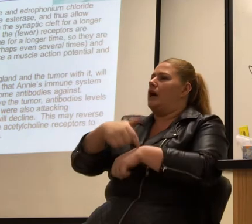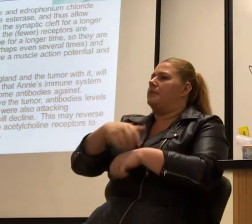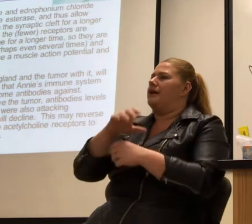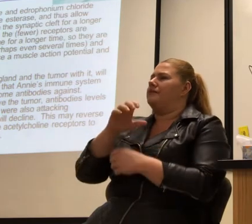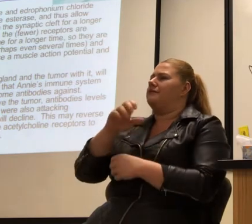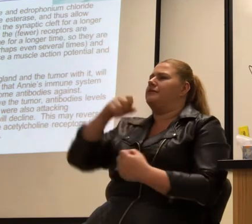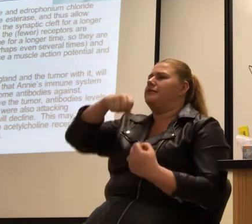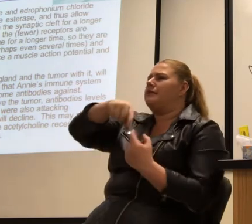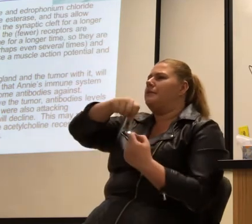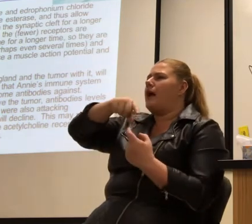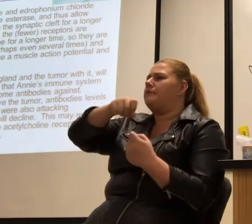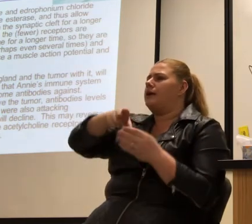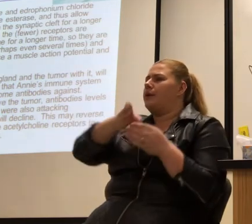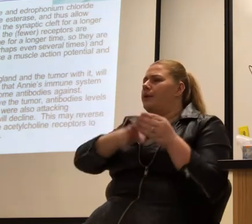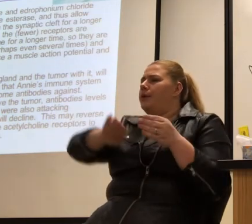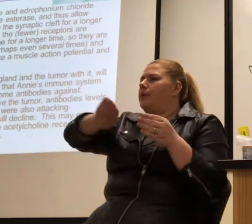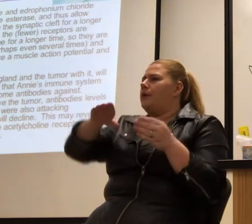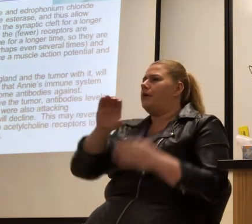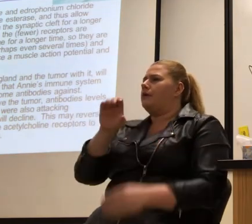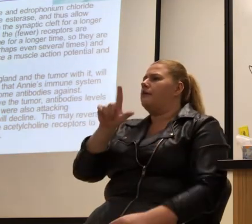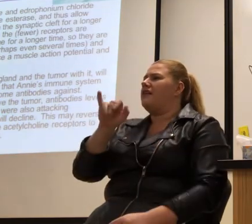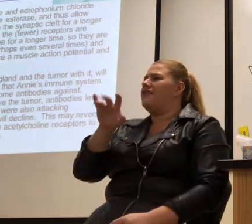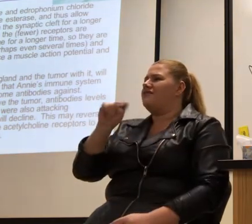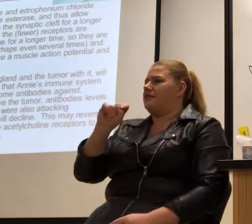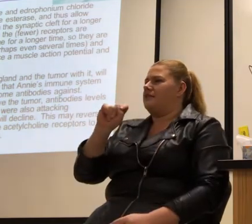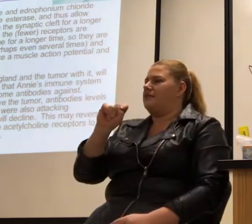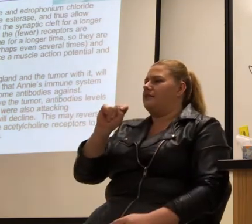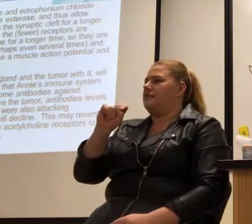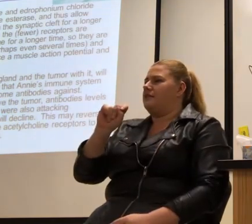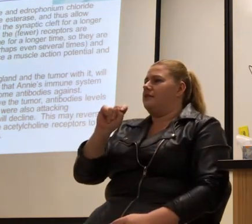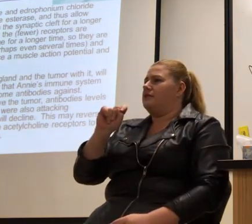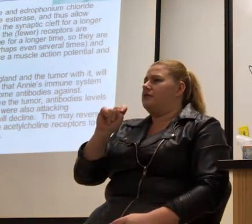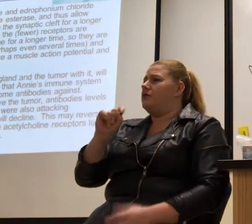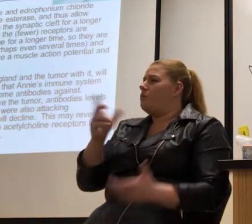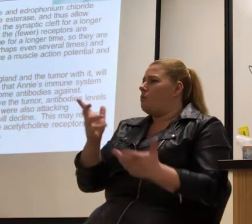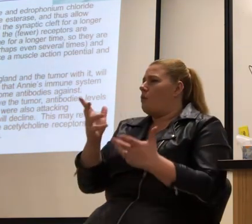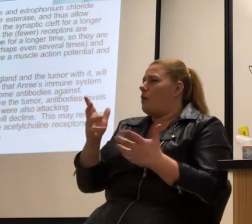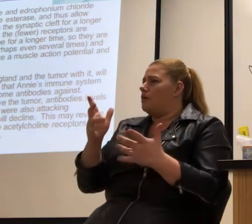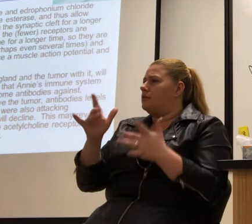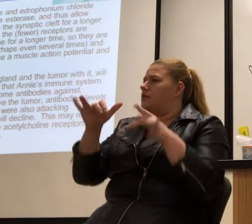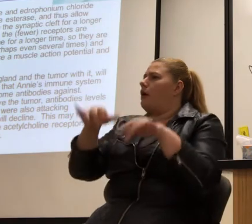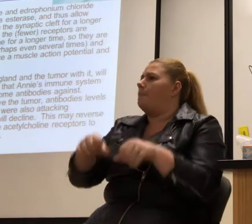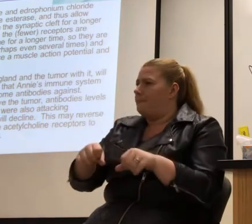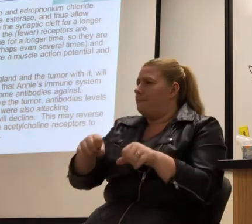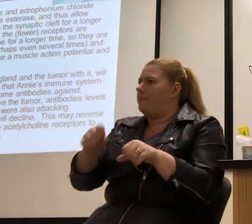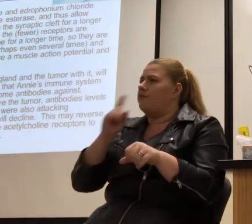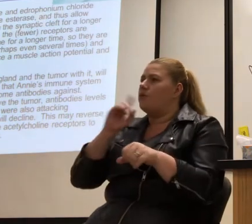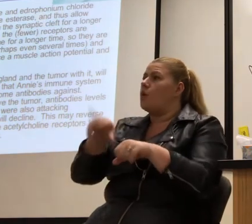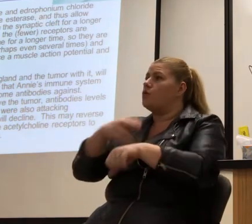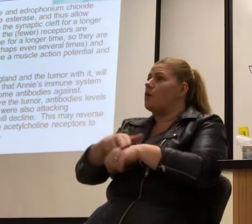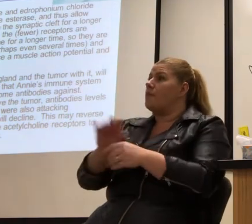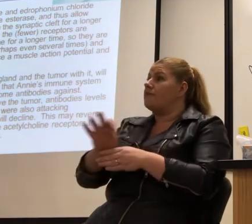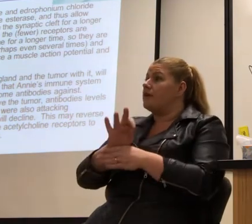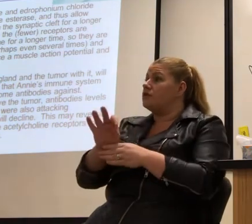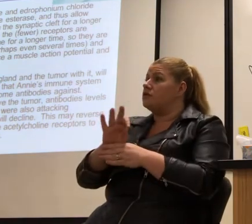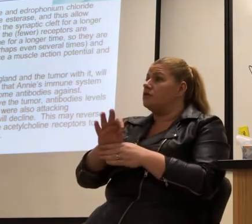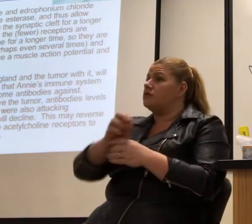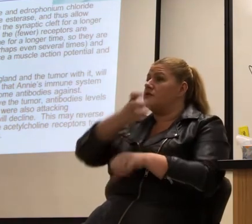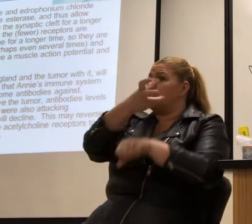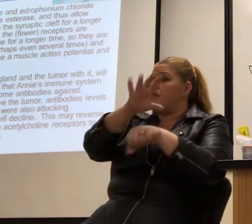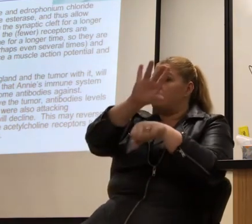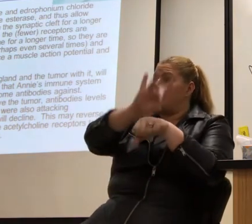do that? Well, what's gobbling it up as normal function? ACHE. So if you kind of